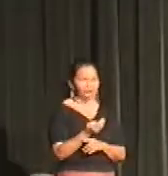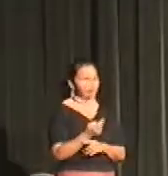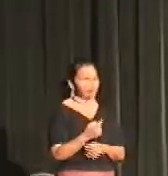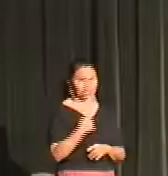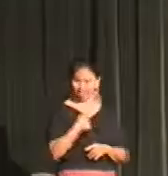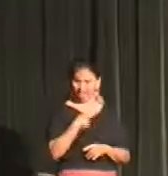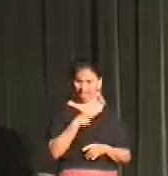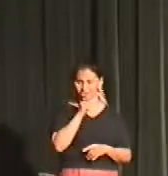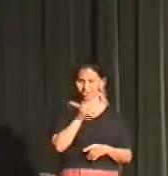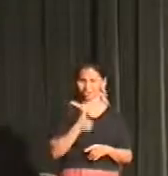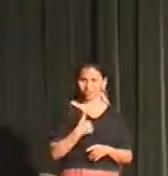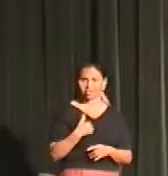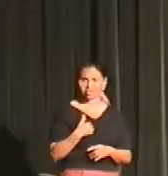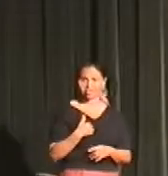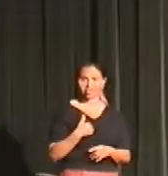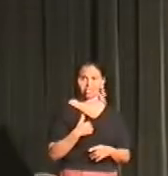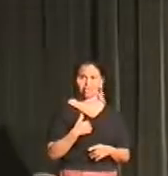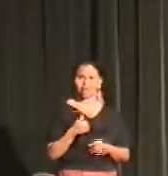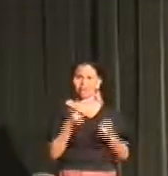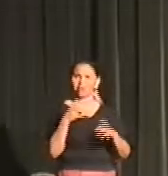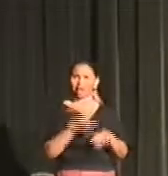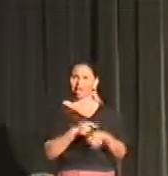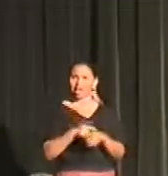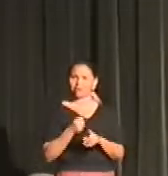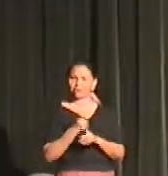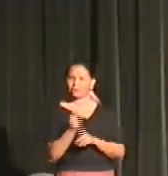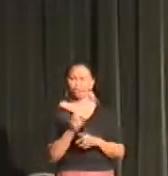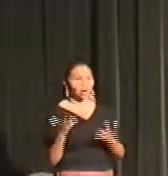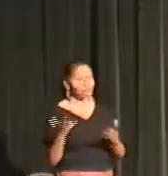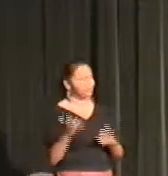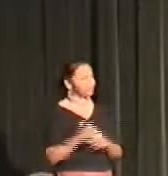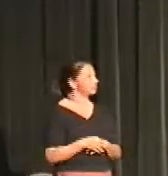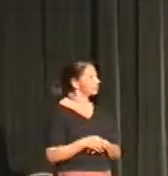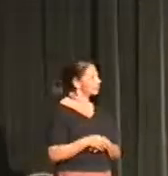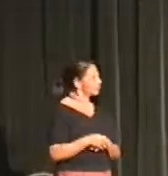I. And she's like, how long have you been sober? 11 years. It's a good program.